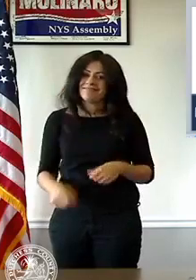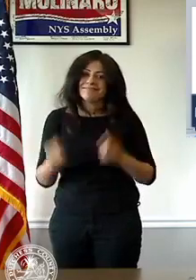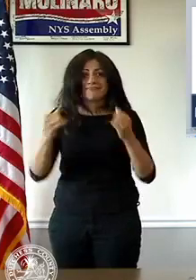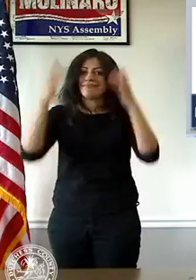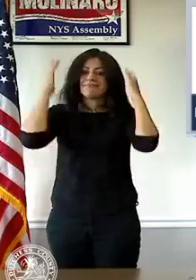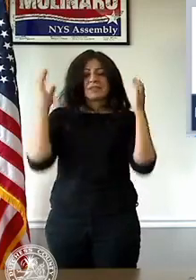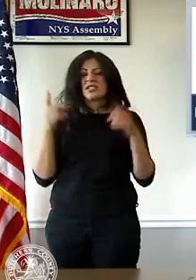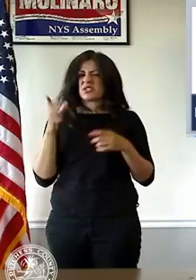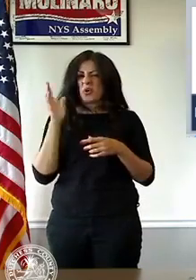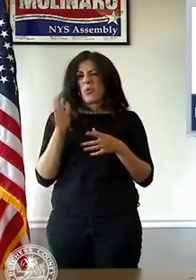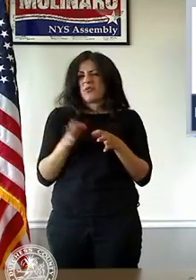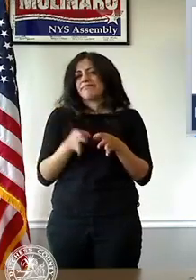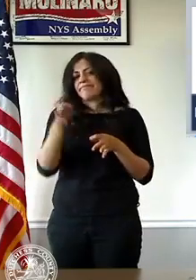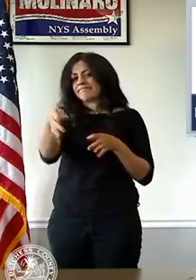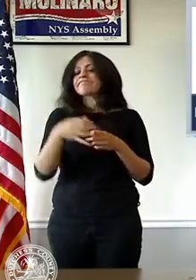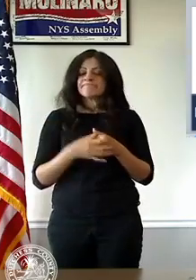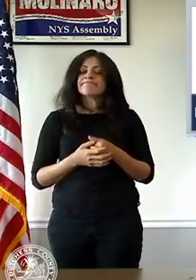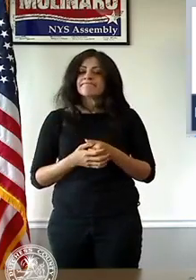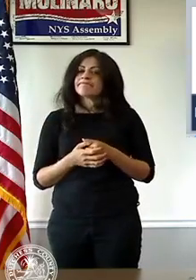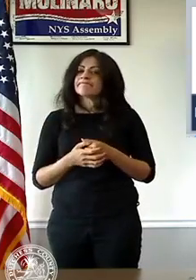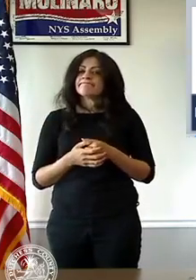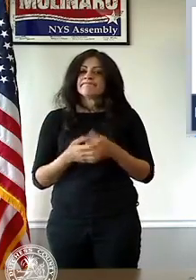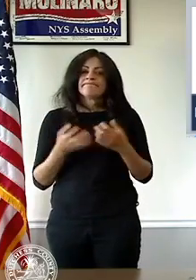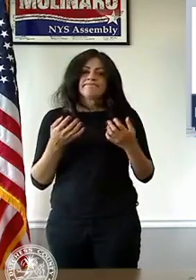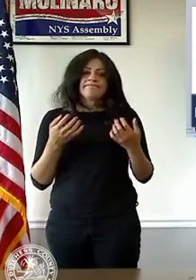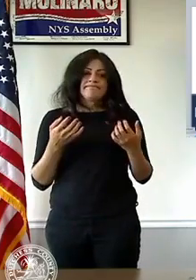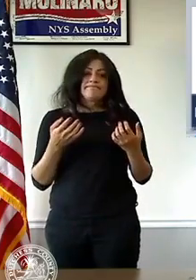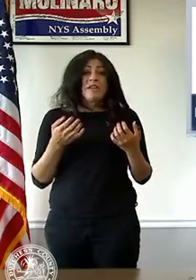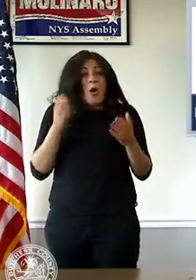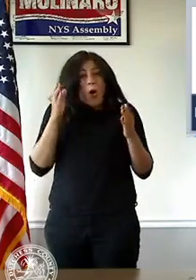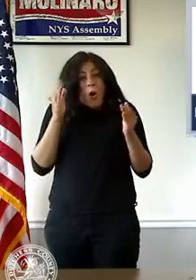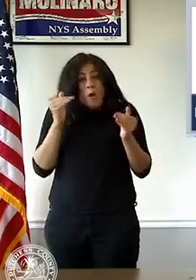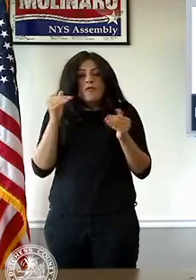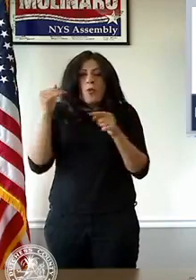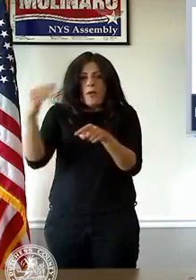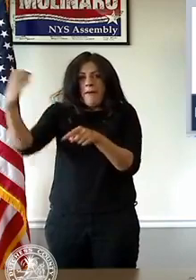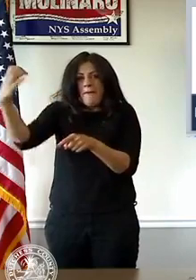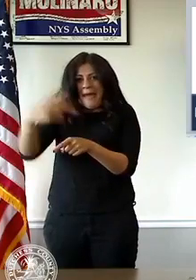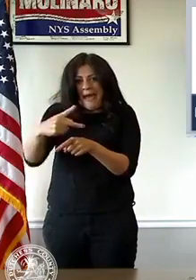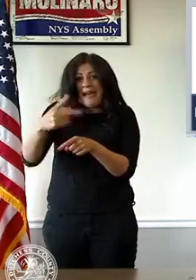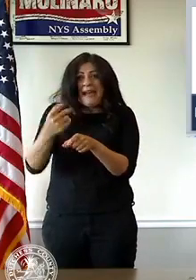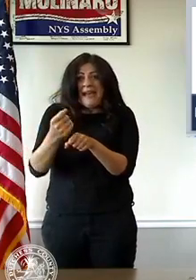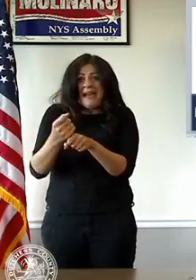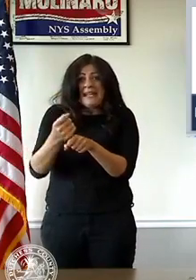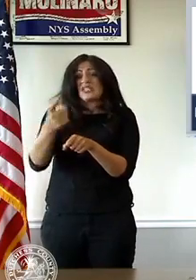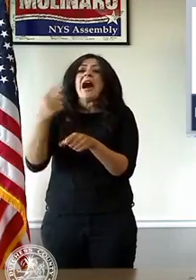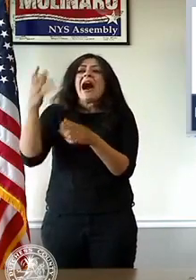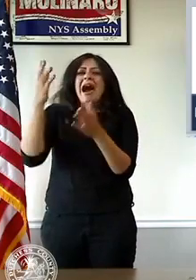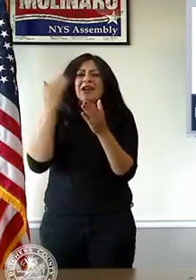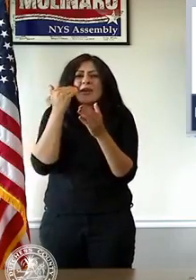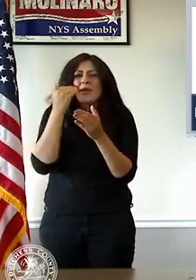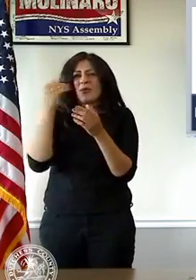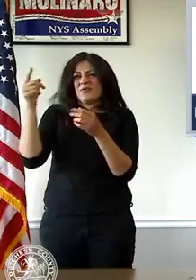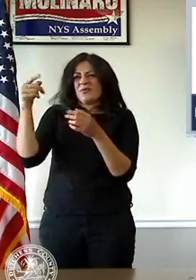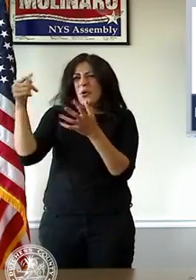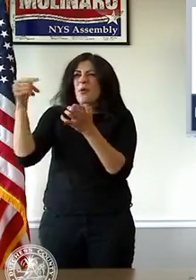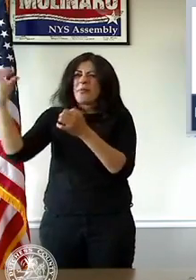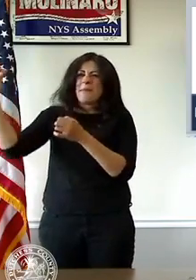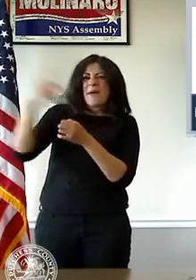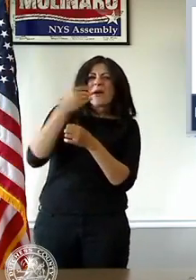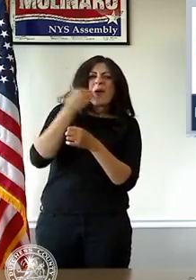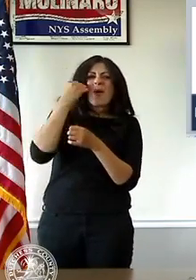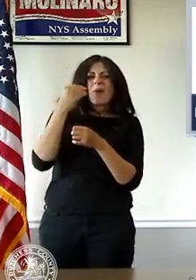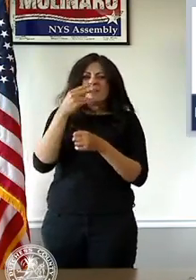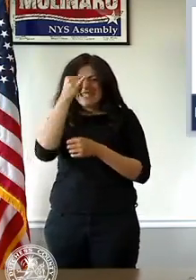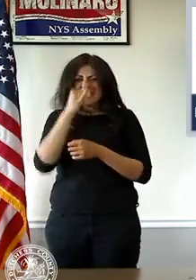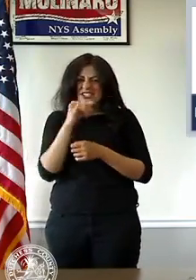going to occur this year. So we're hopeful that we get them back. I know that they would like to come home to Dutchess. And I can't